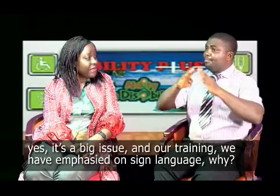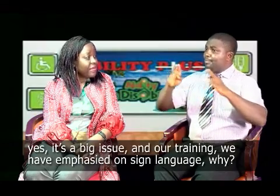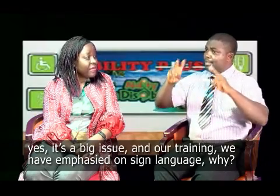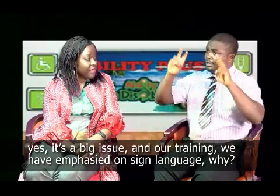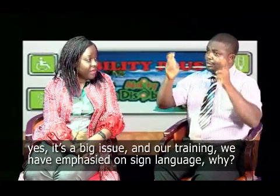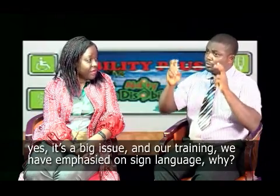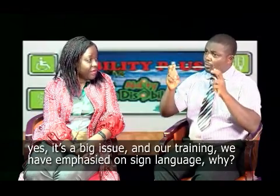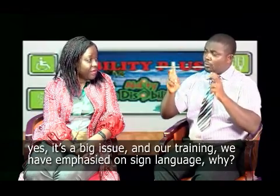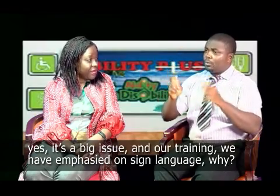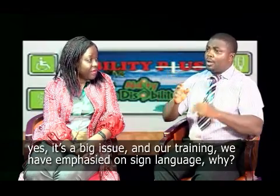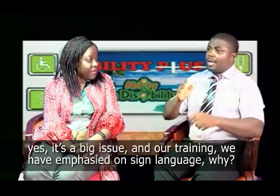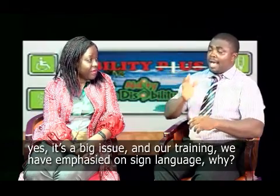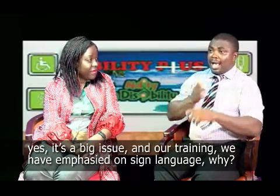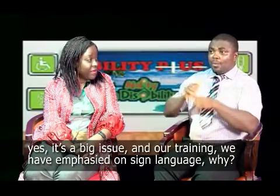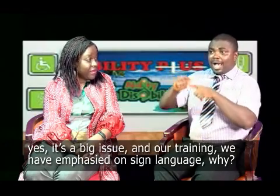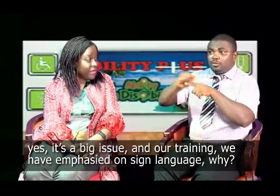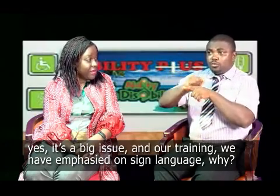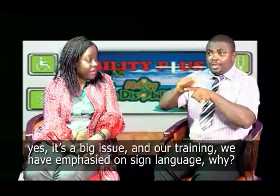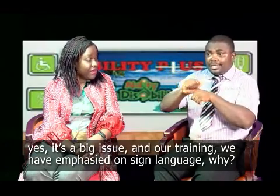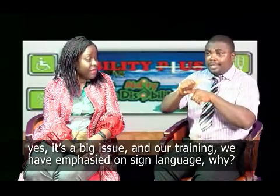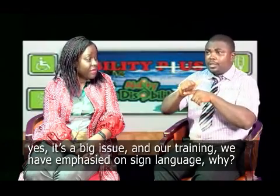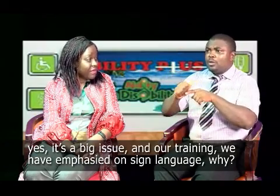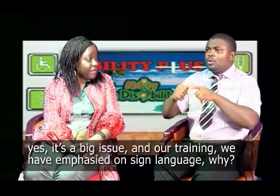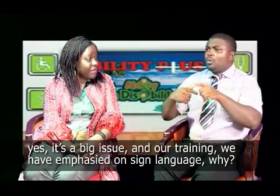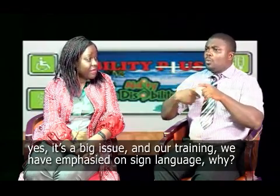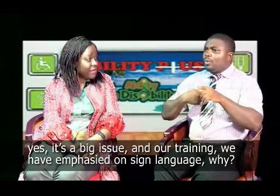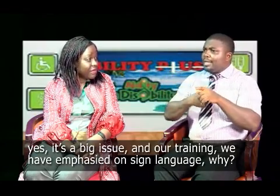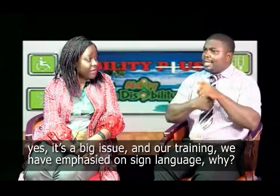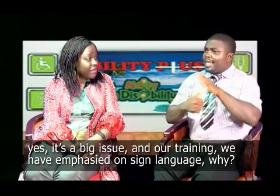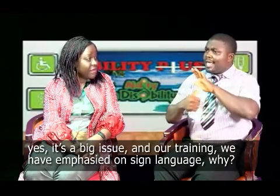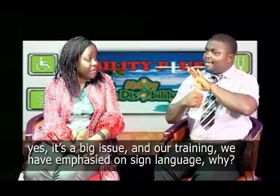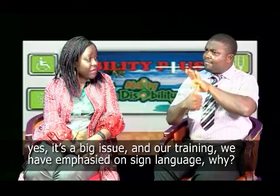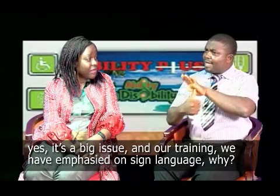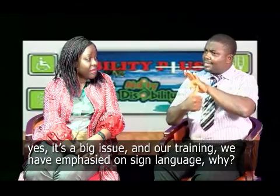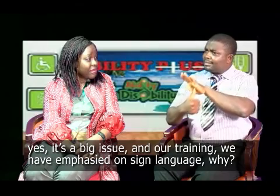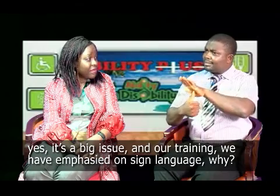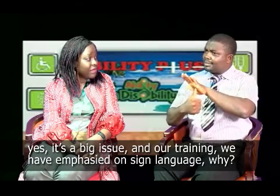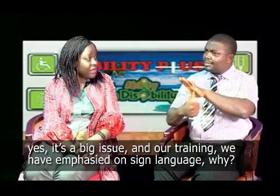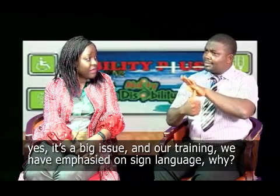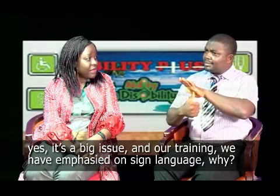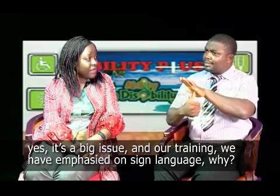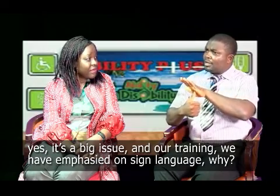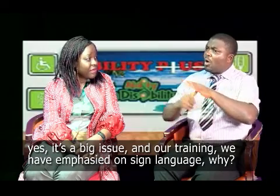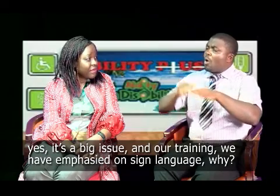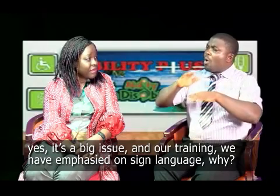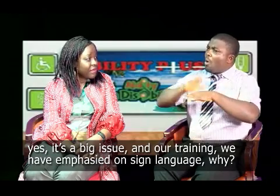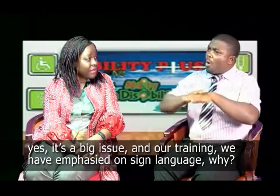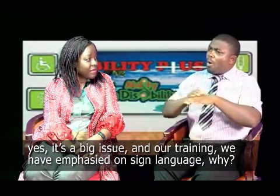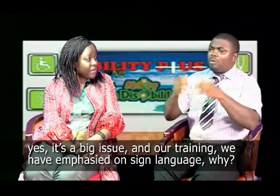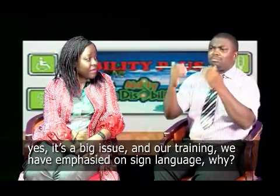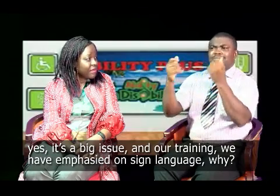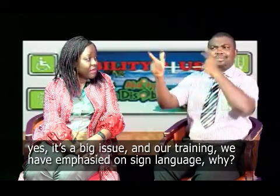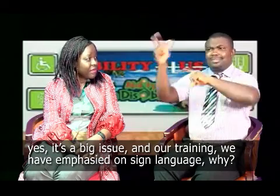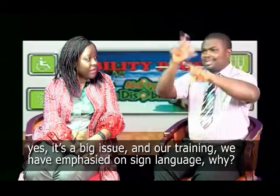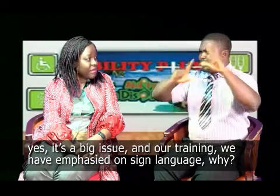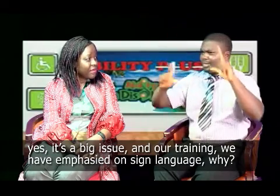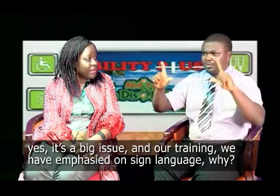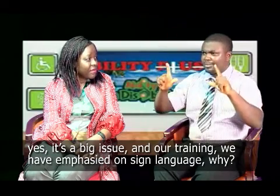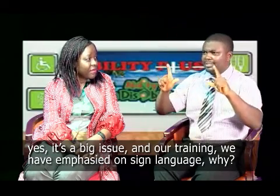Yes, it's a big issue, and our training we have emphasized on sign